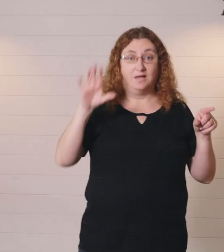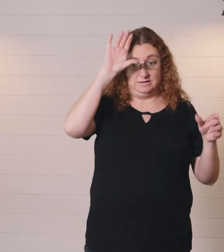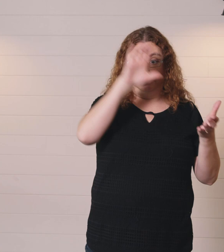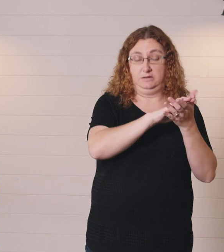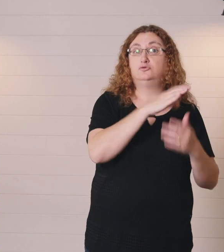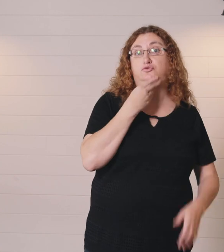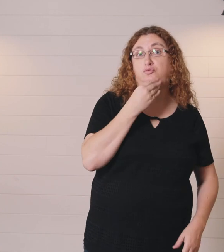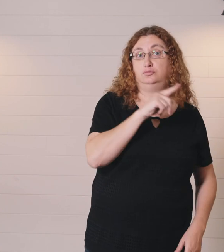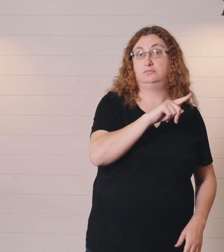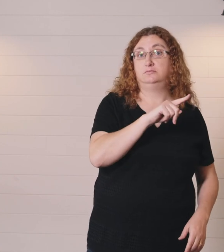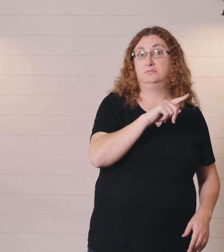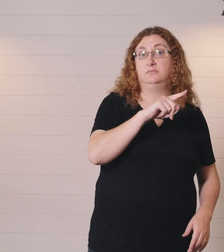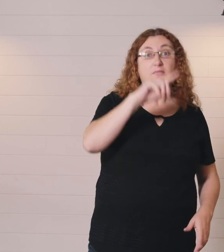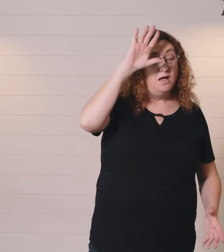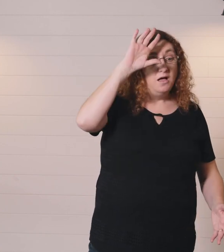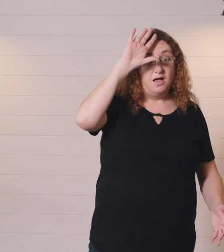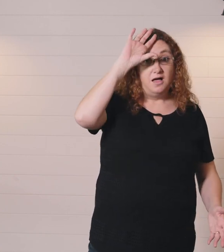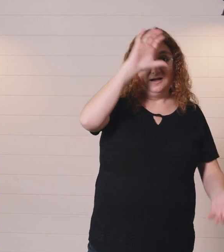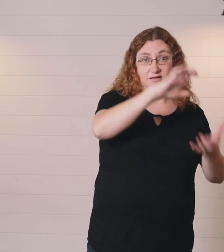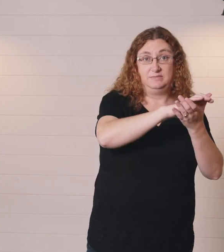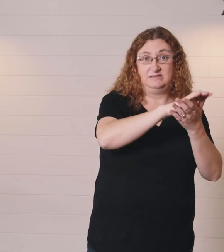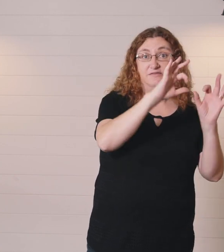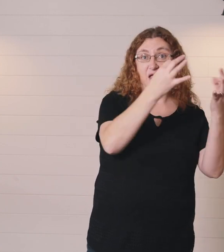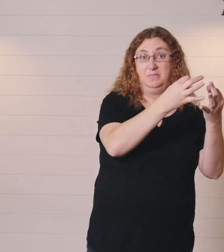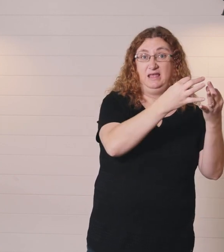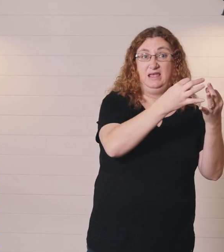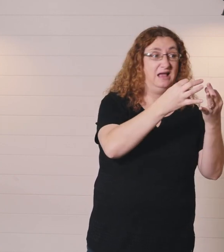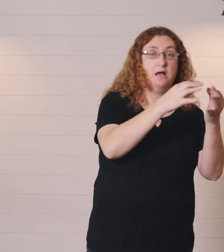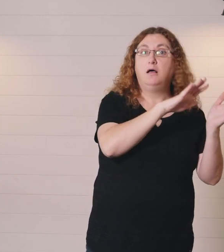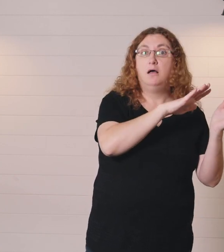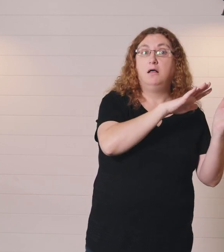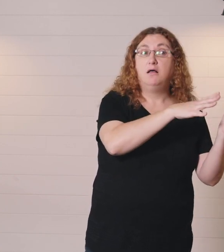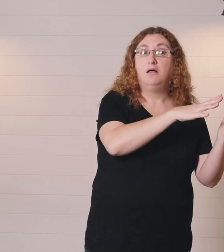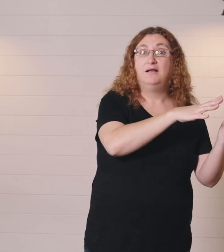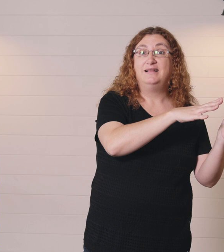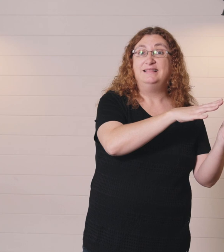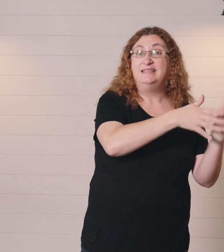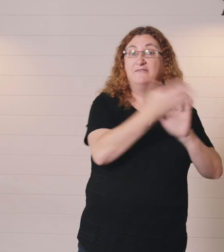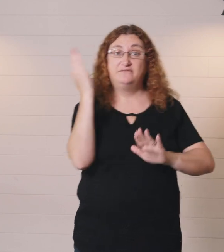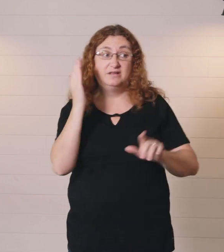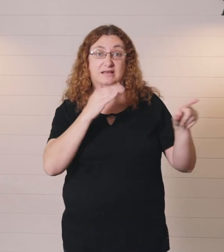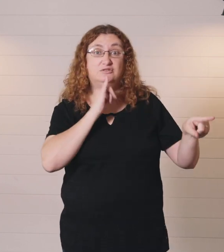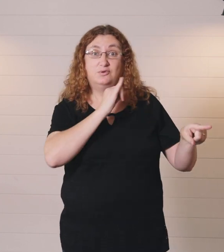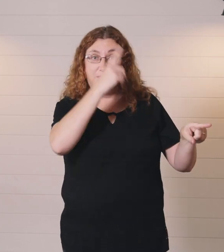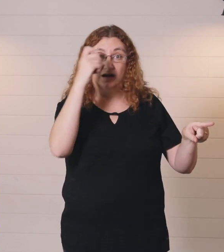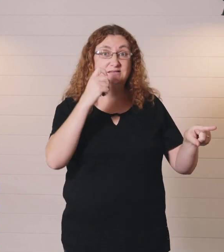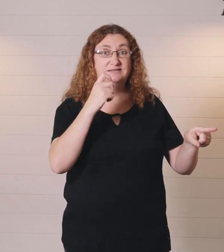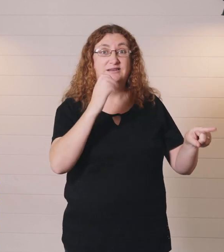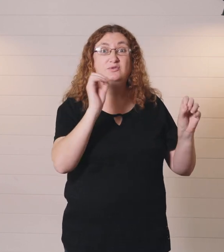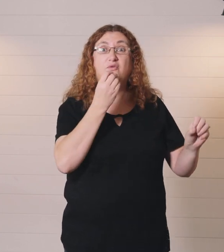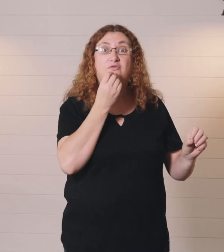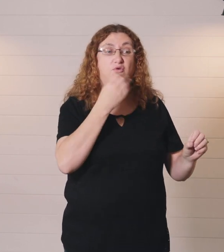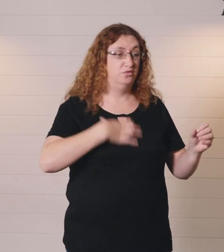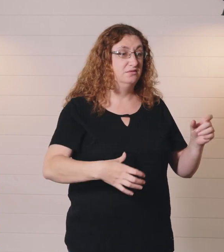Jew. And her husband's family had immigrated. They had left Israel because of a famine and moved to a land that they would not have normally